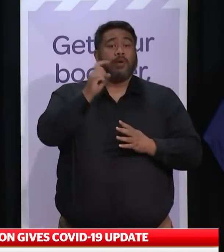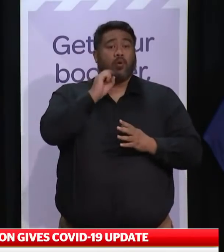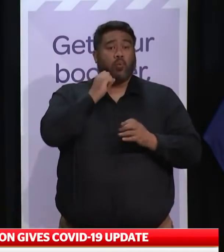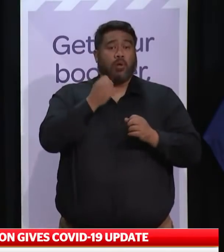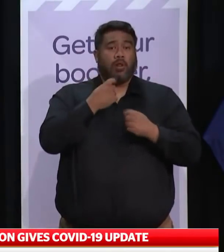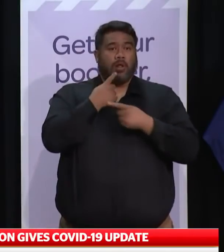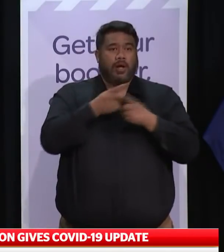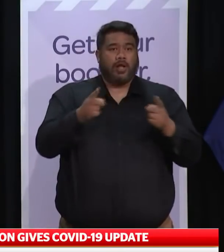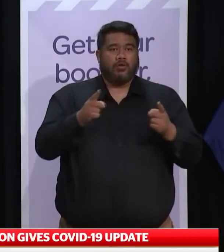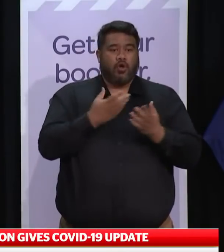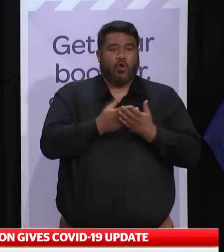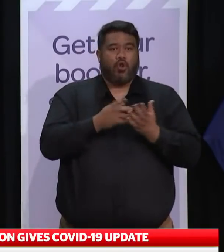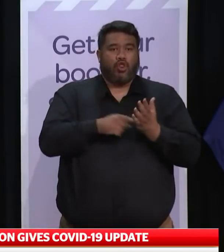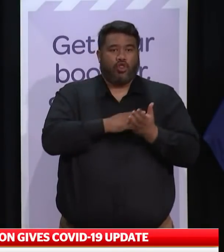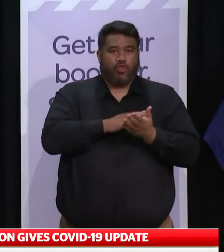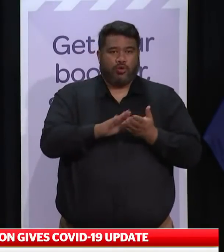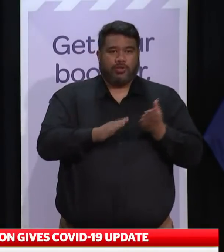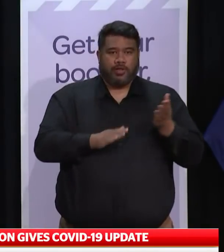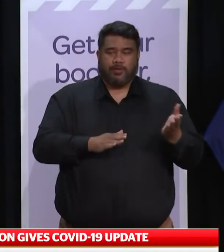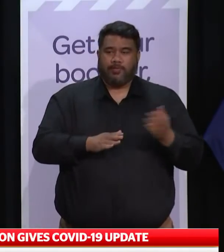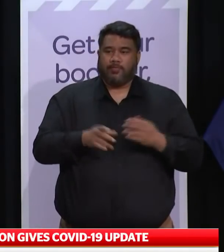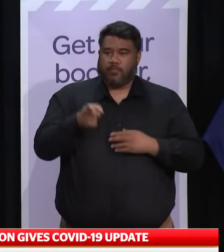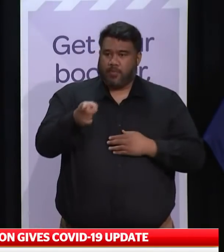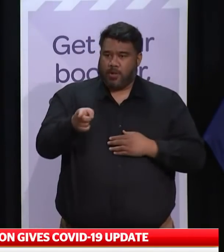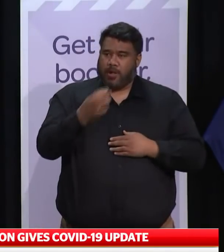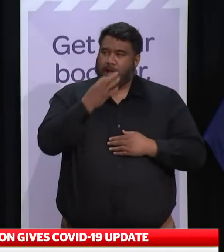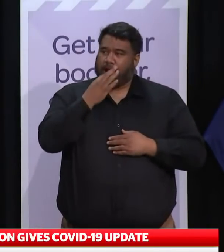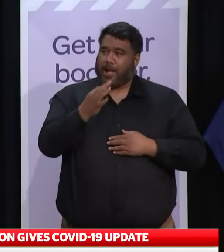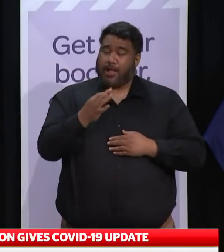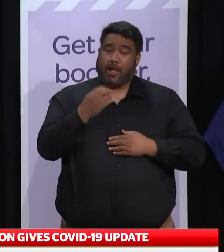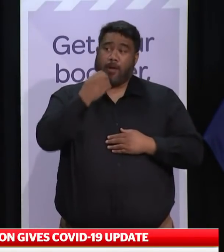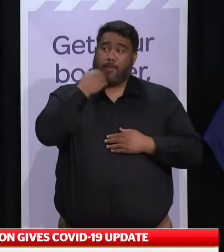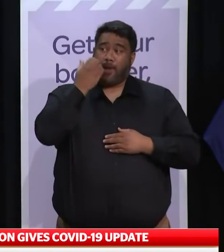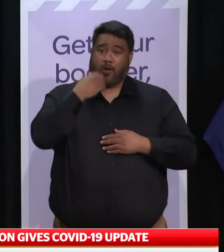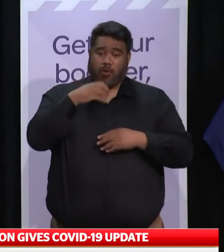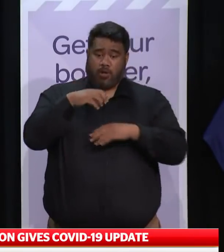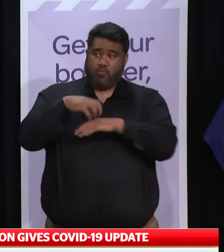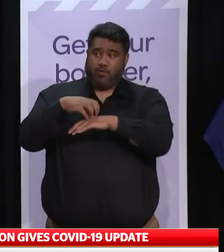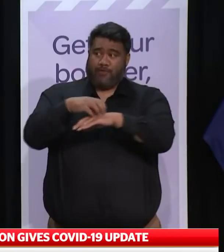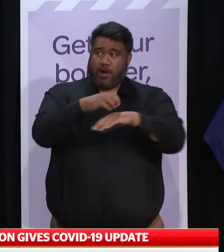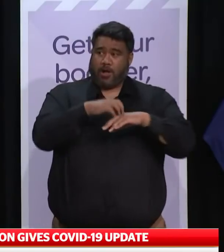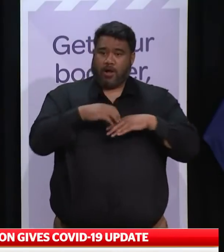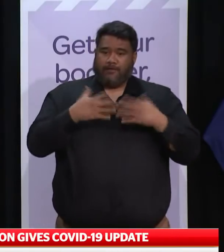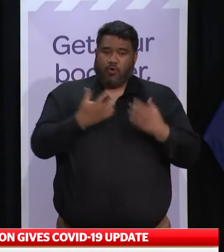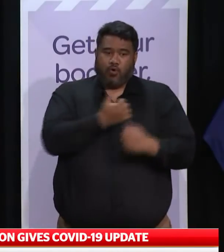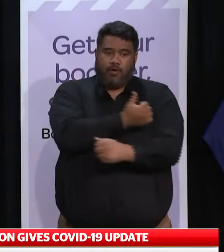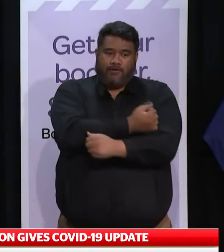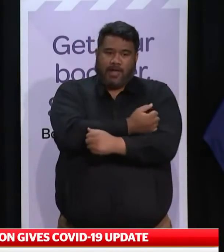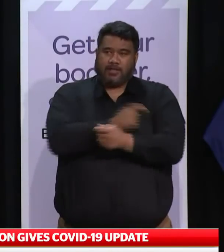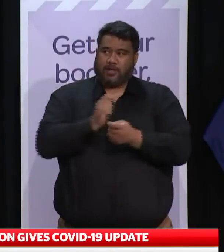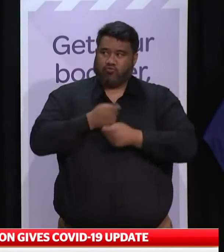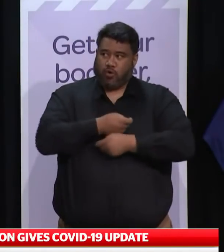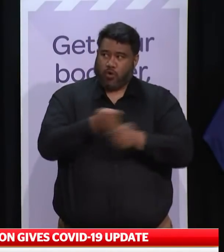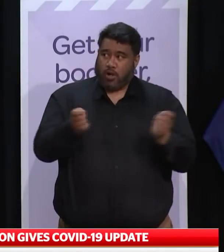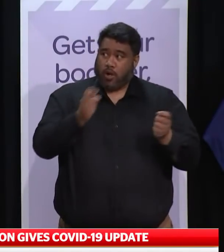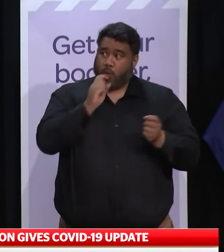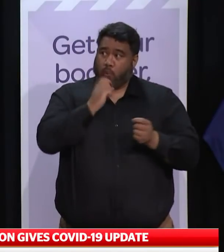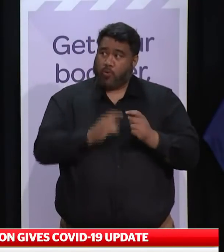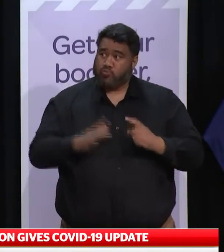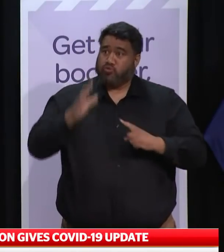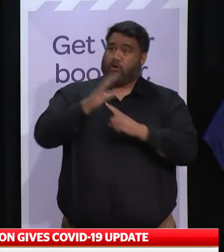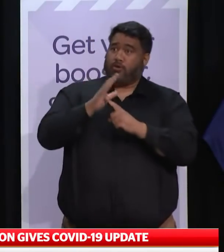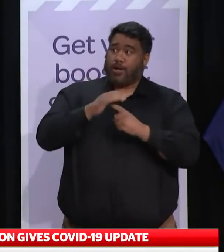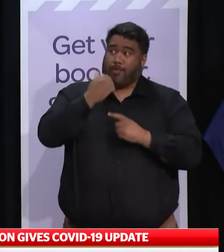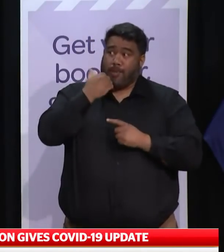here. Thank you. Will there be priority for Māori providers for the RAPS rollout? And secondly, will there be additional support for